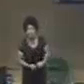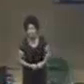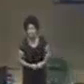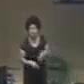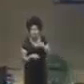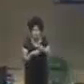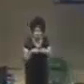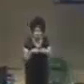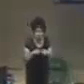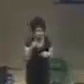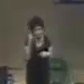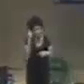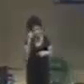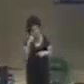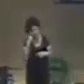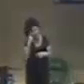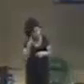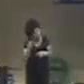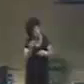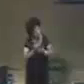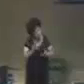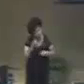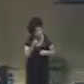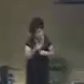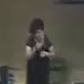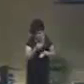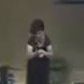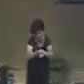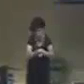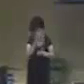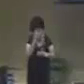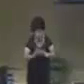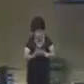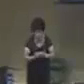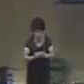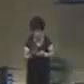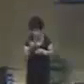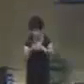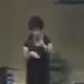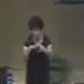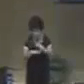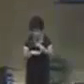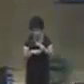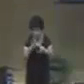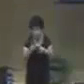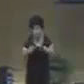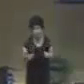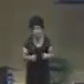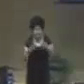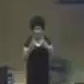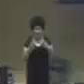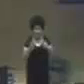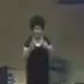concepts around the use of technologies to support students, and then finally look at some challenges we have going forwards in